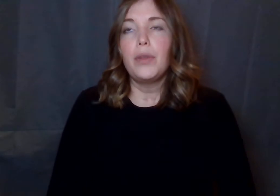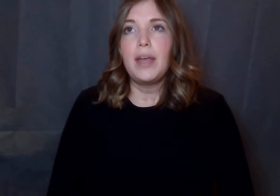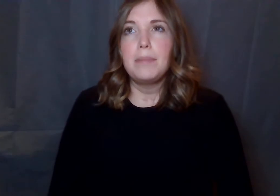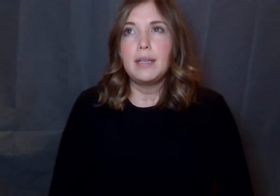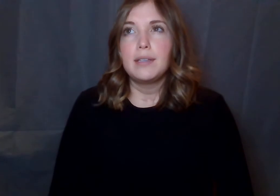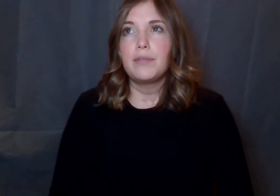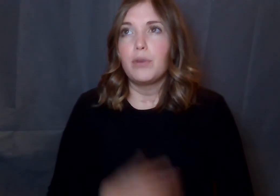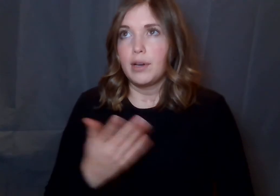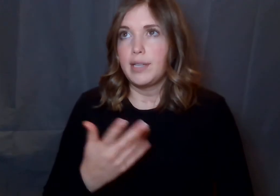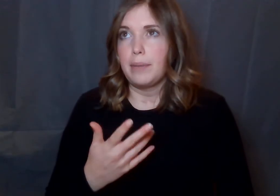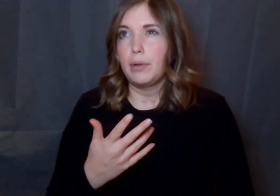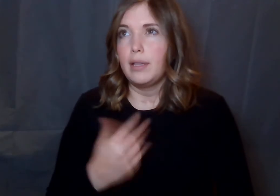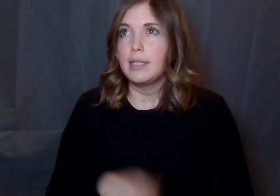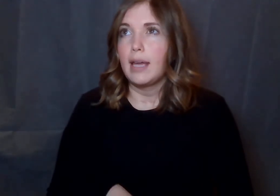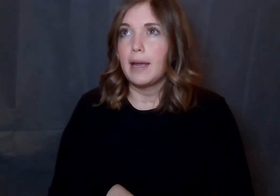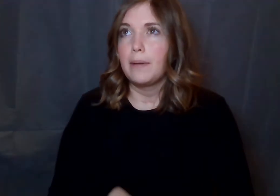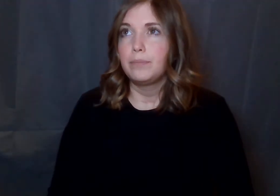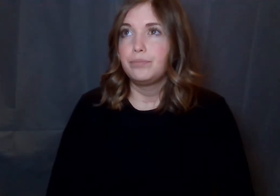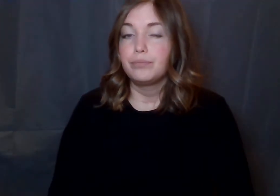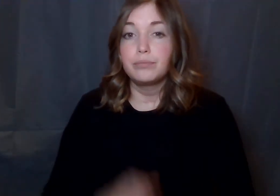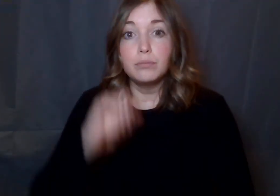that means, for example, is like